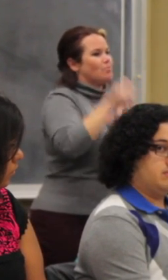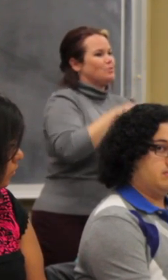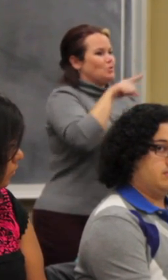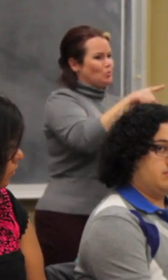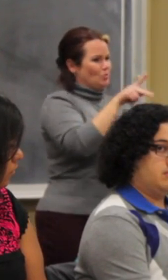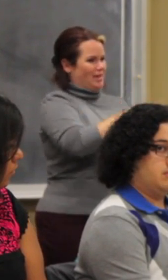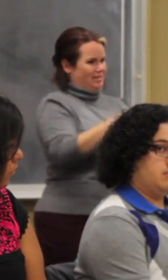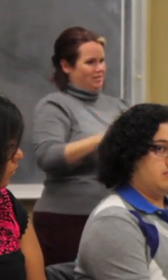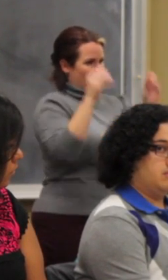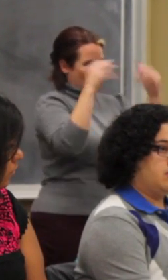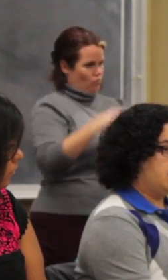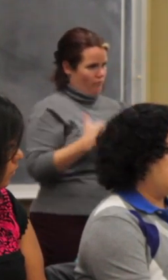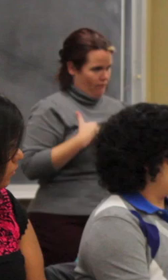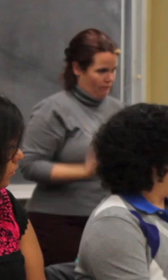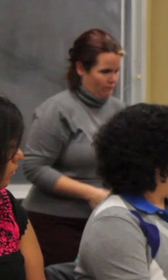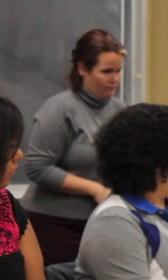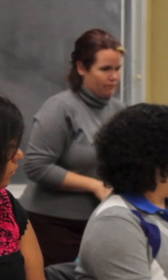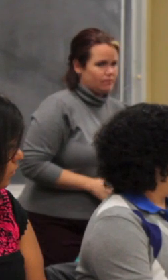And so